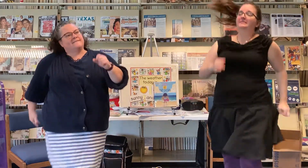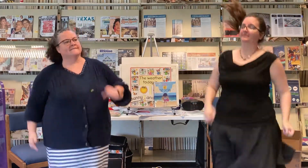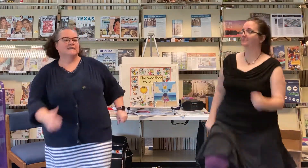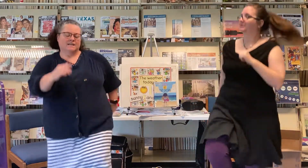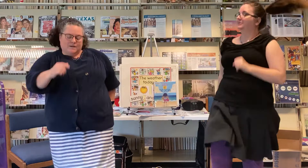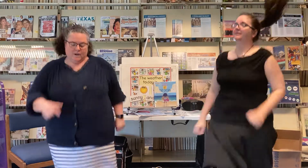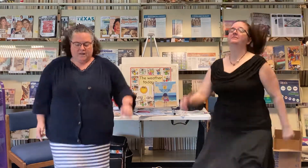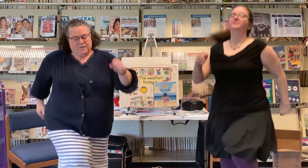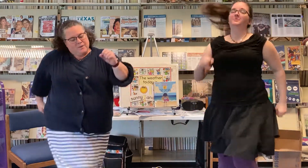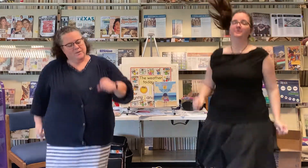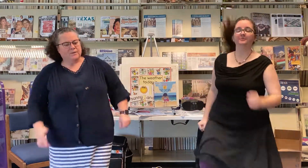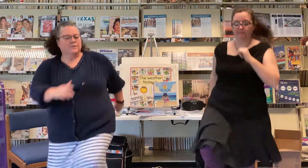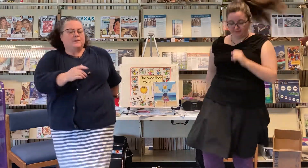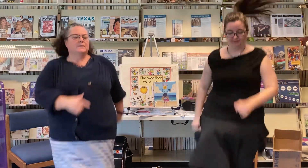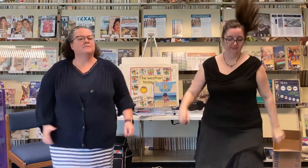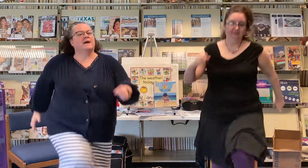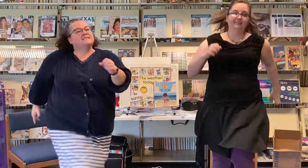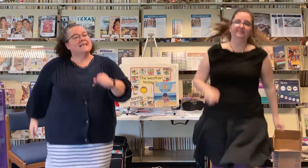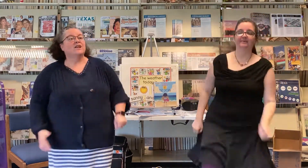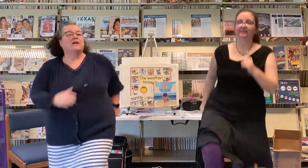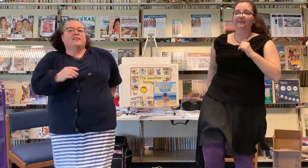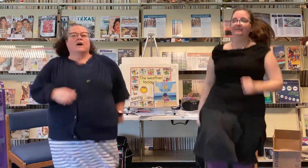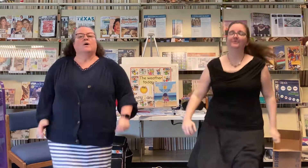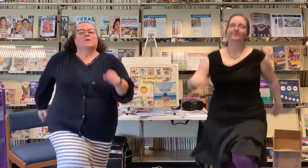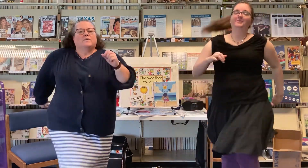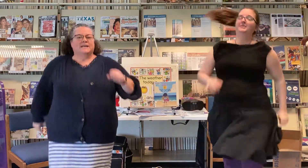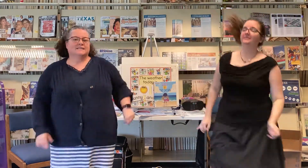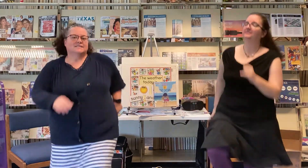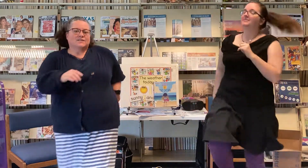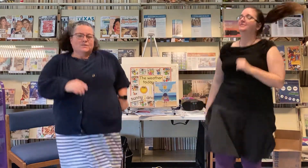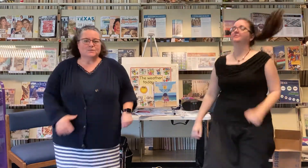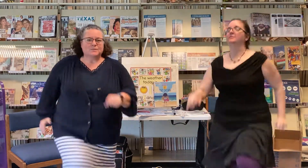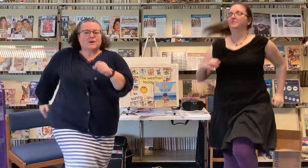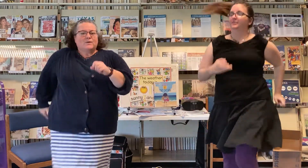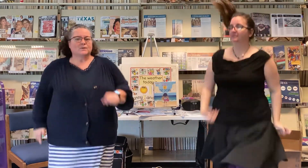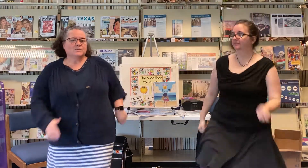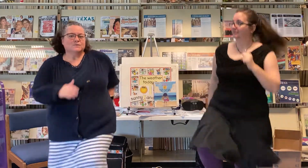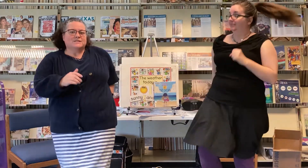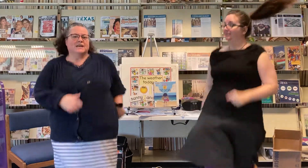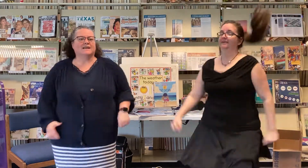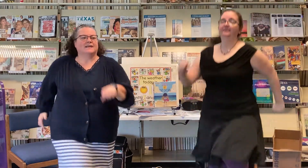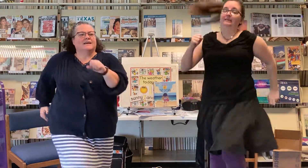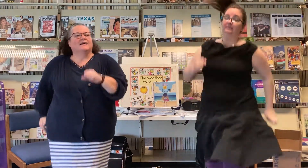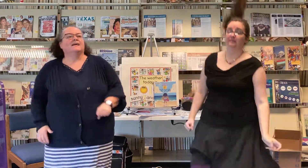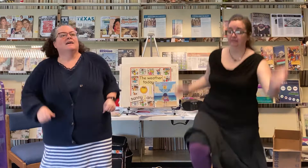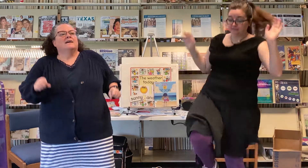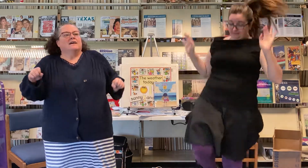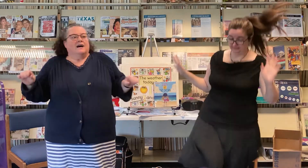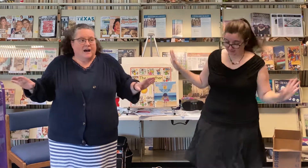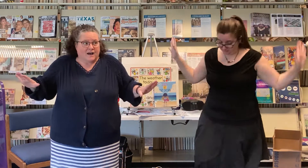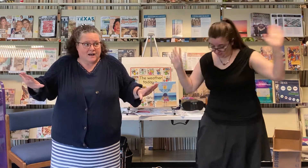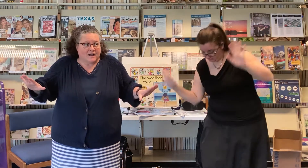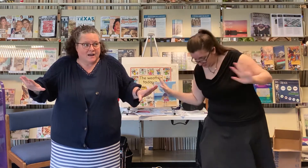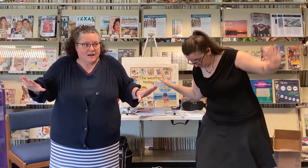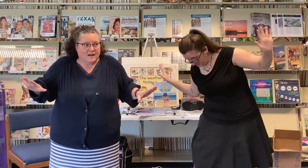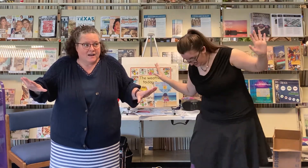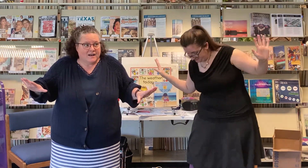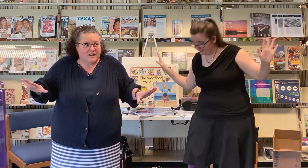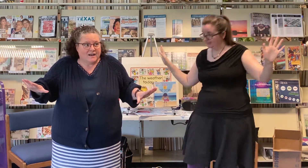skip around the room until the whistle blows. Then stop, freeze,